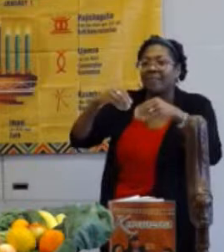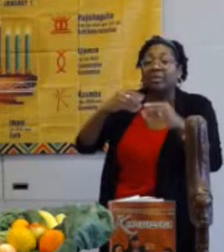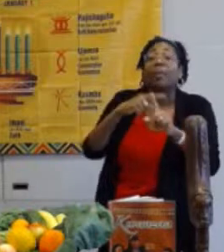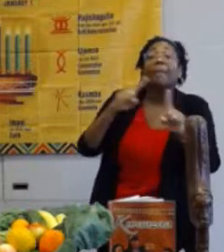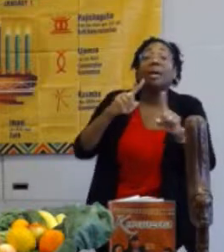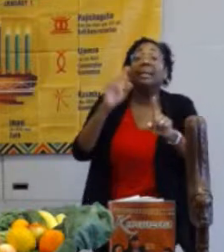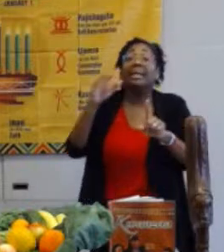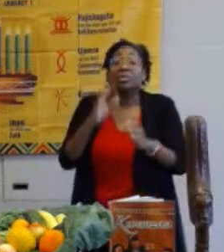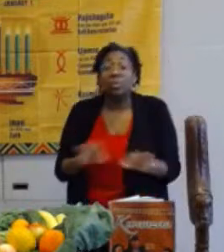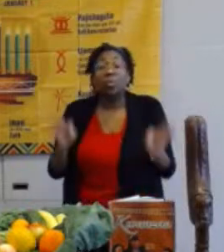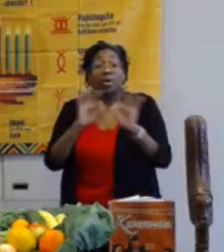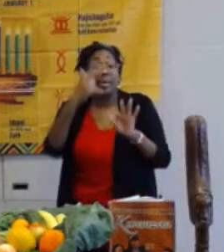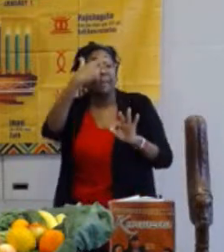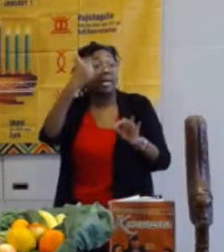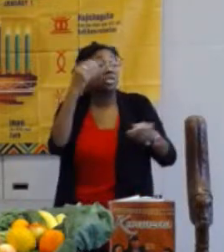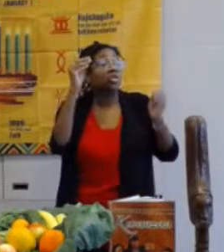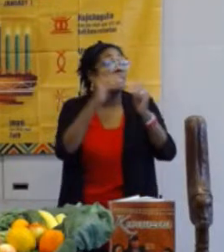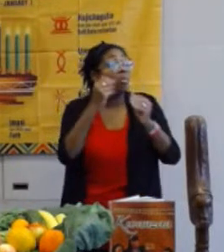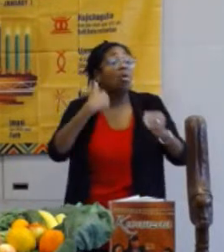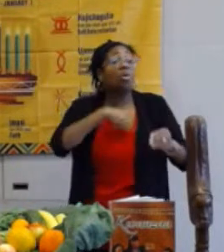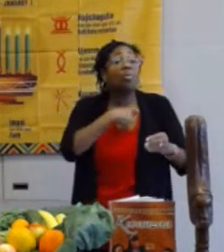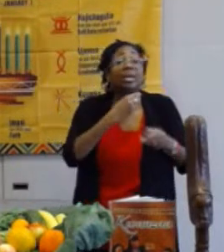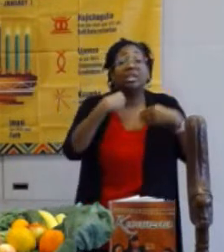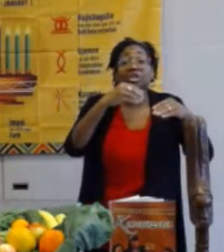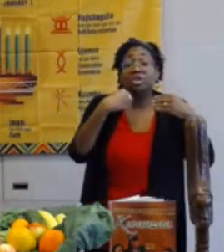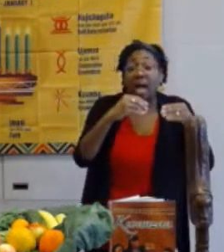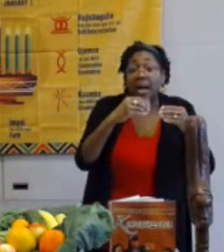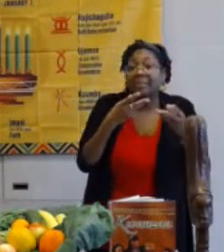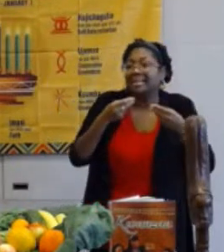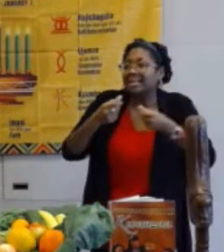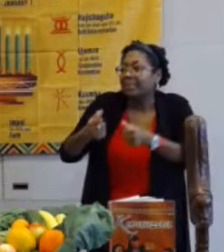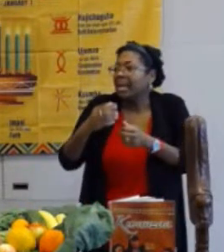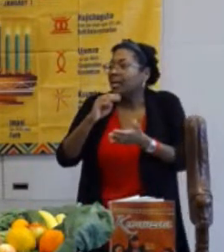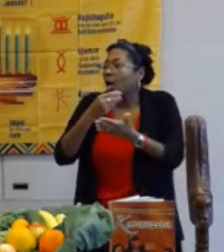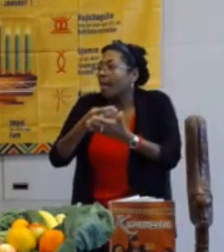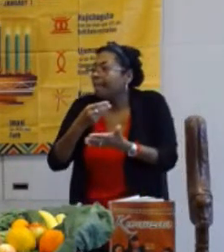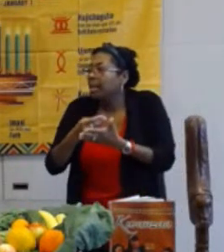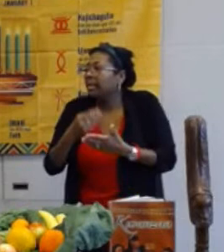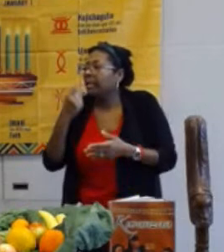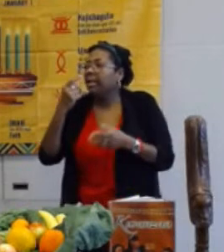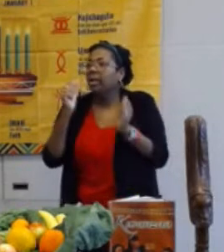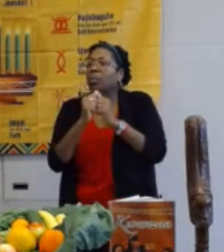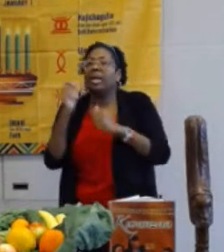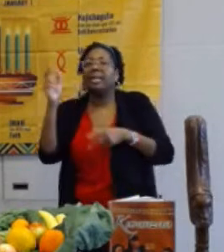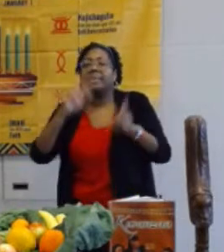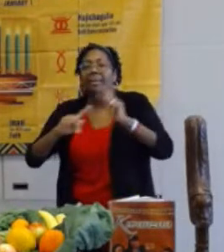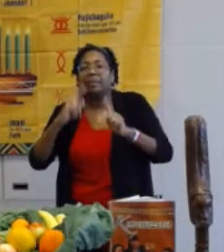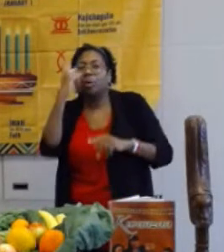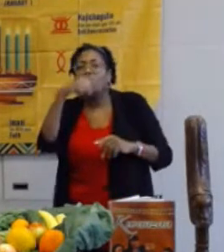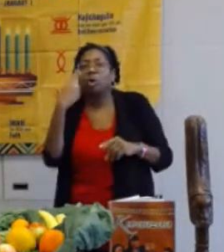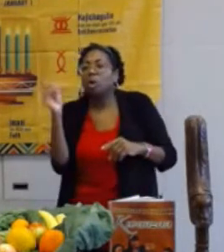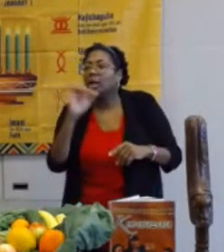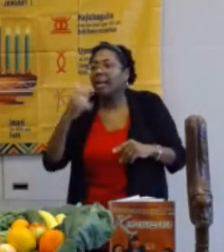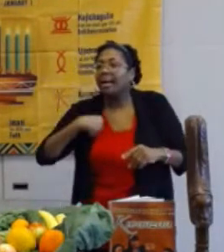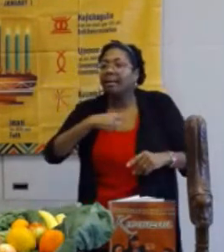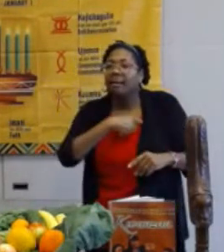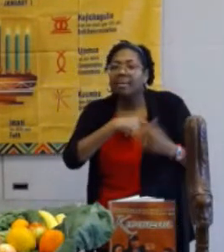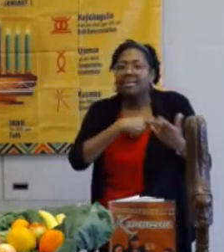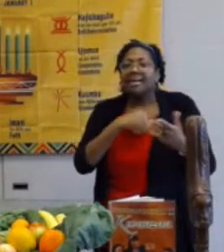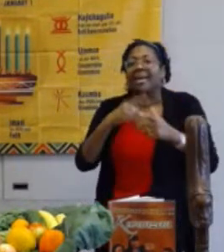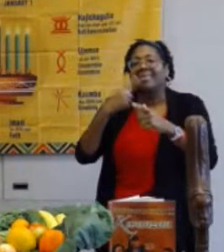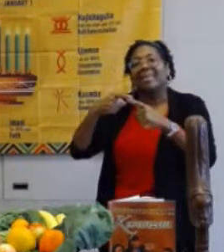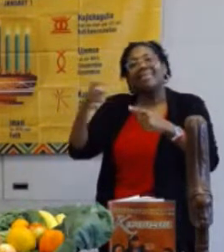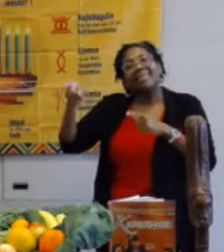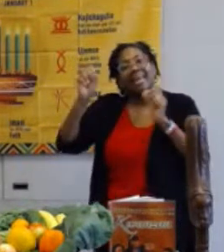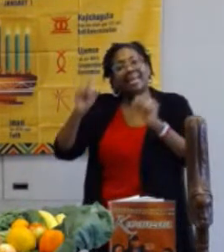the more we shop and spend our money with people who look like us, the more those businesses can reinvest